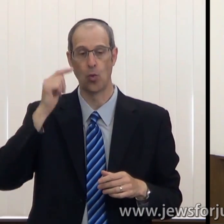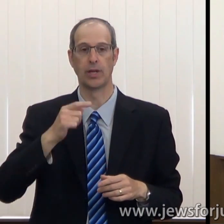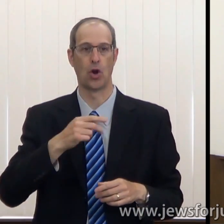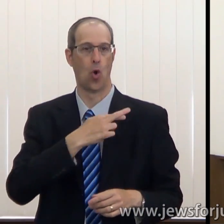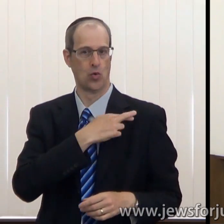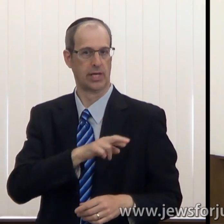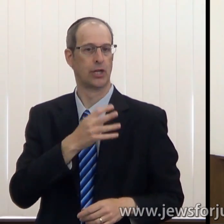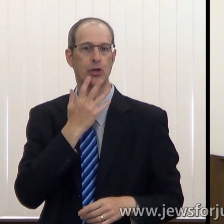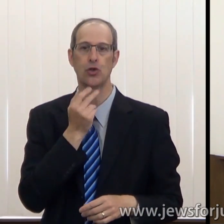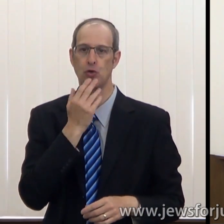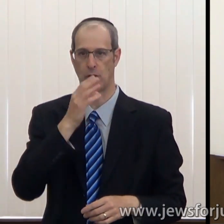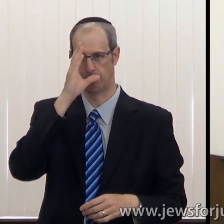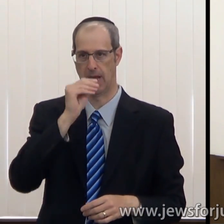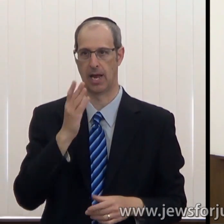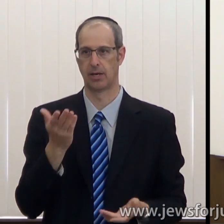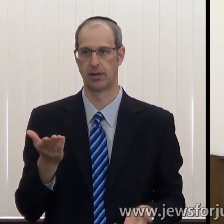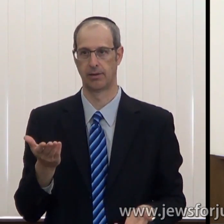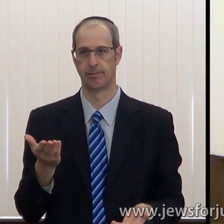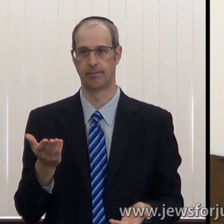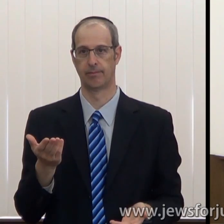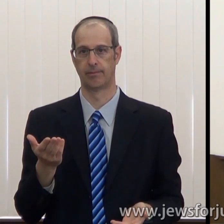Jew.